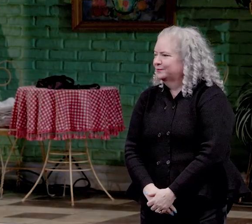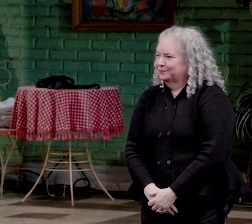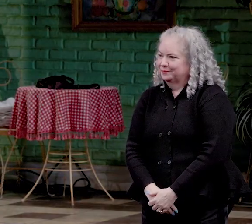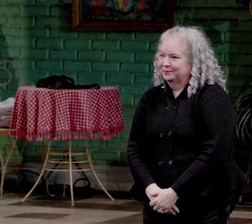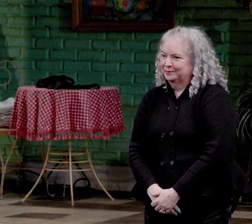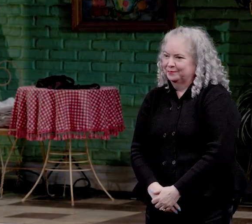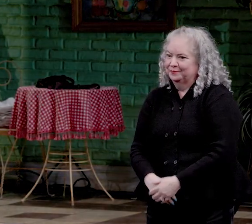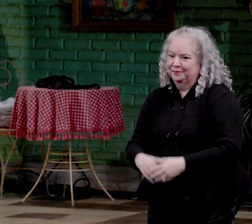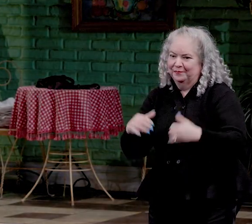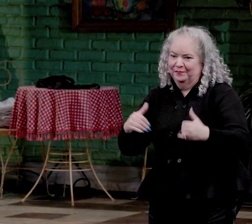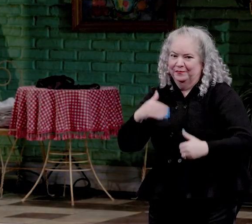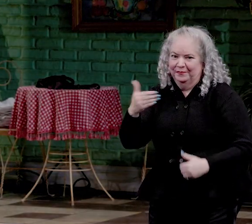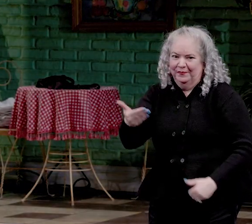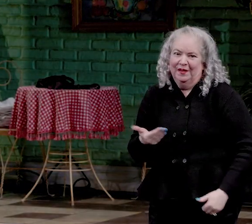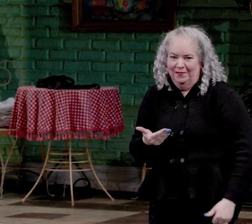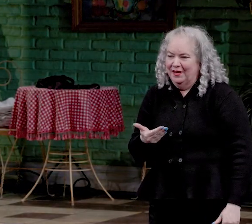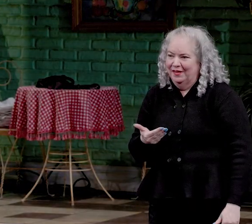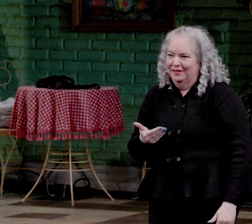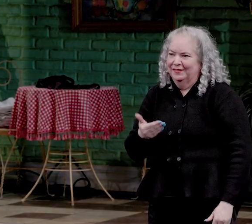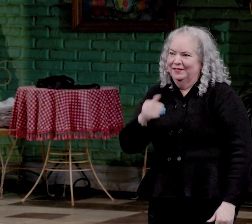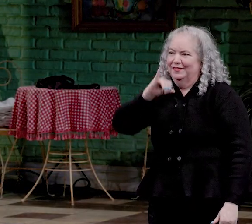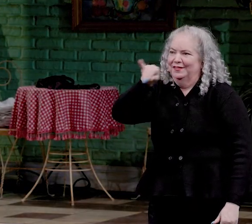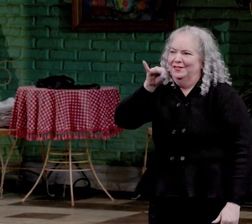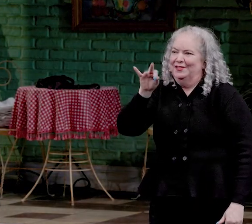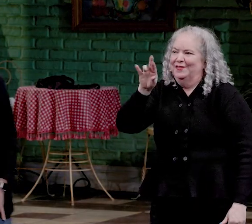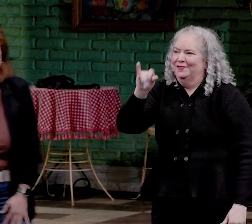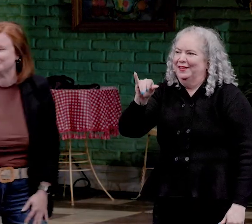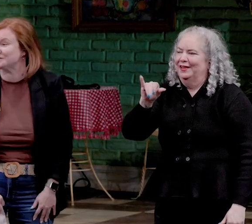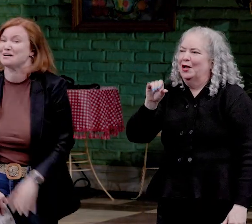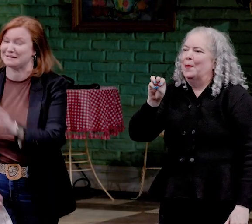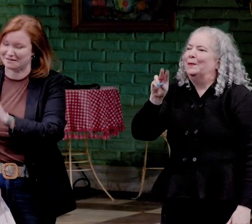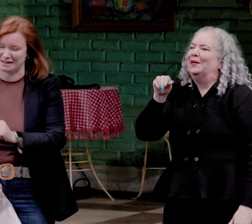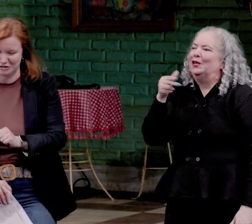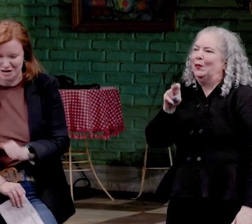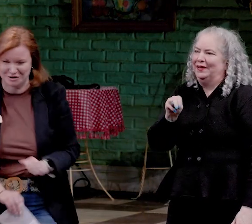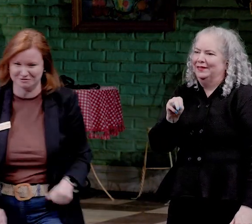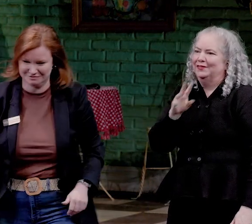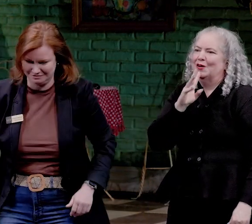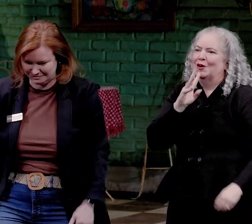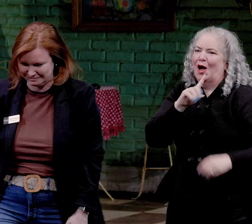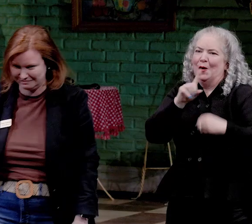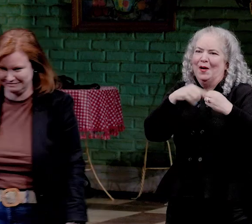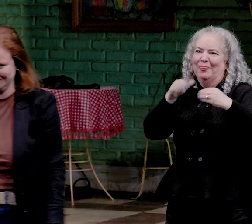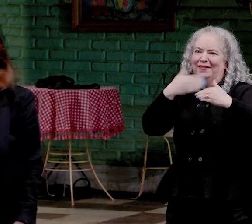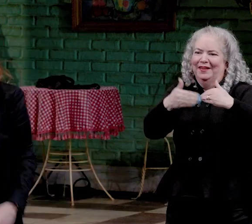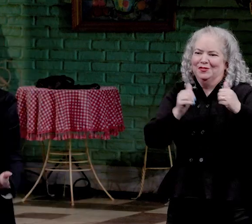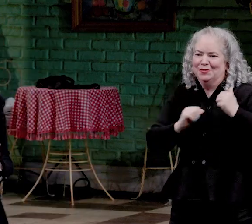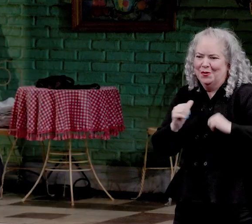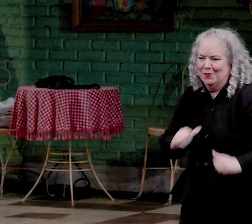And now I'd like to invite Jeffrey McKeon back to the stage.